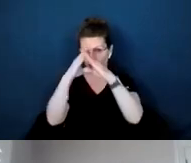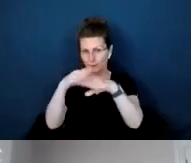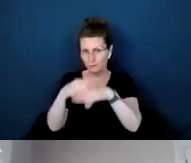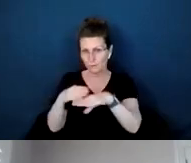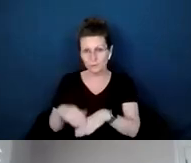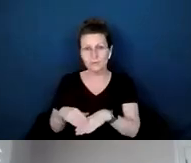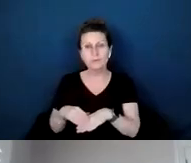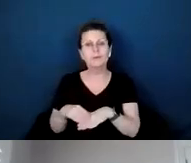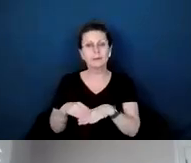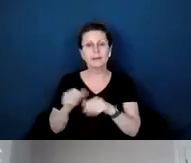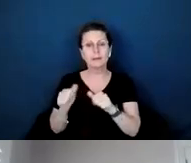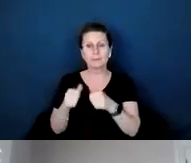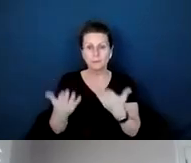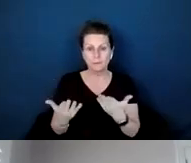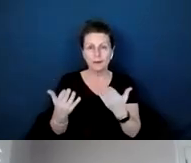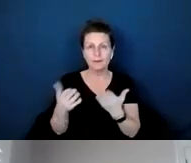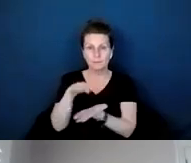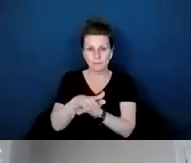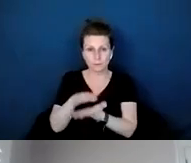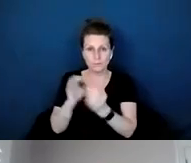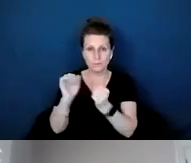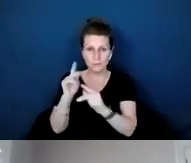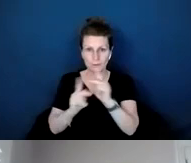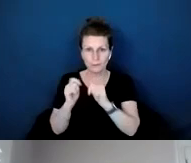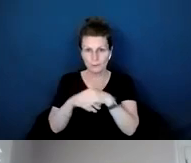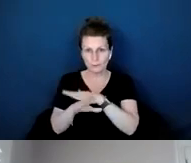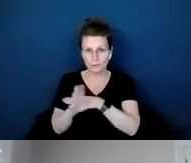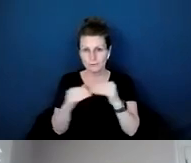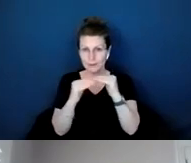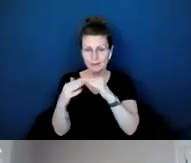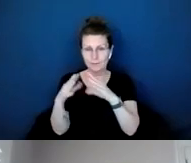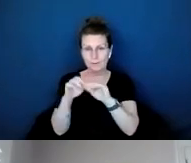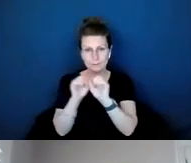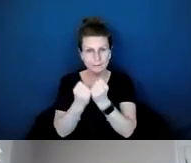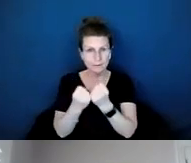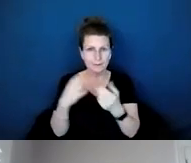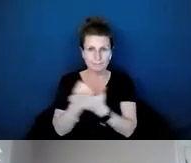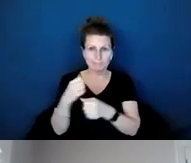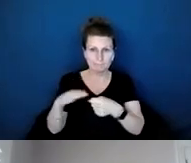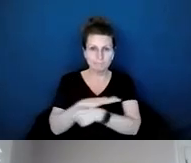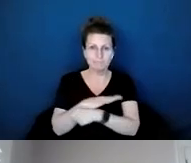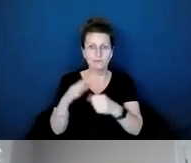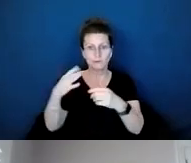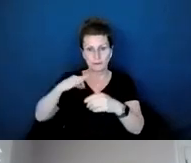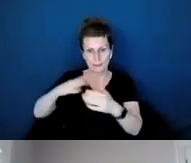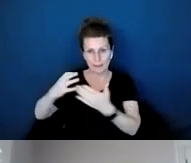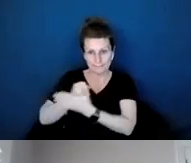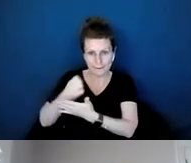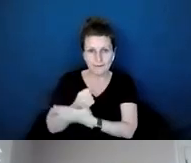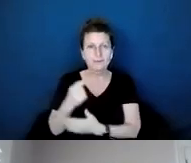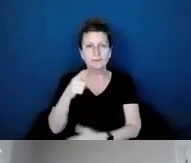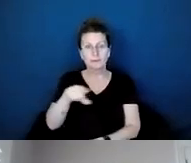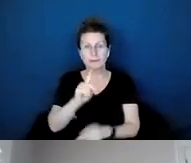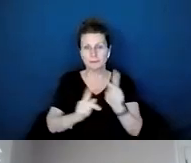scholarship so that all people can participate equally in society and take full advantage of what a university degree and its related experiences can